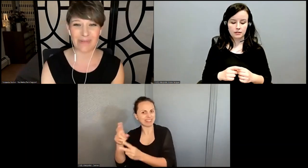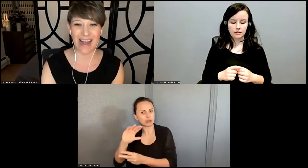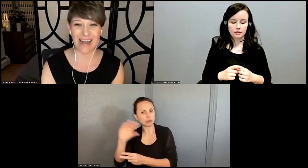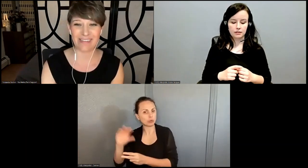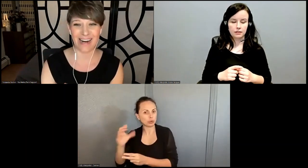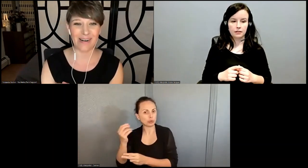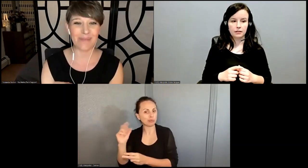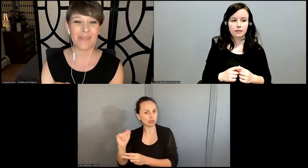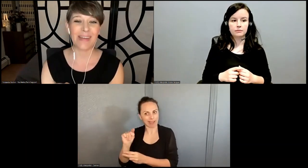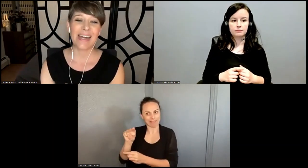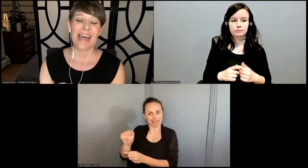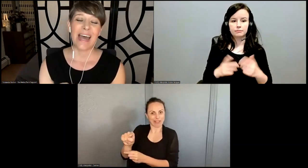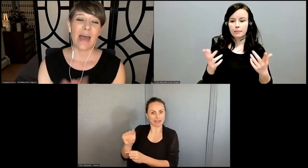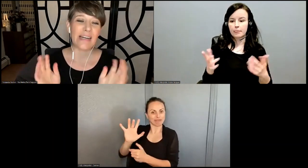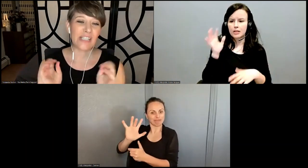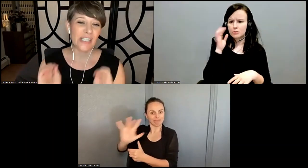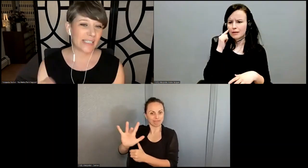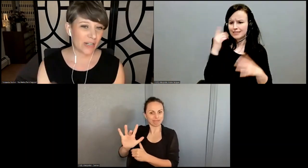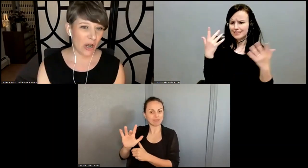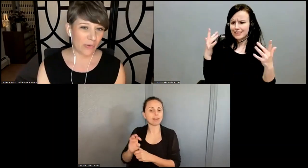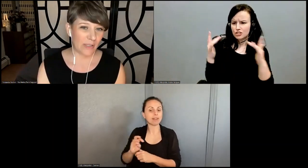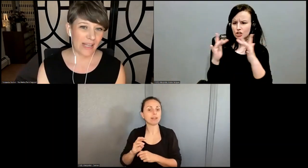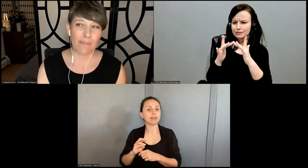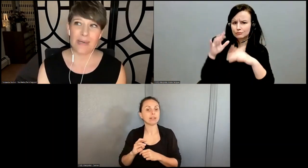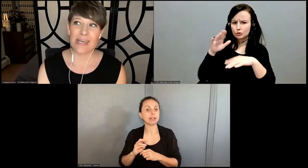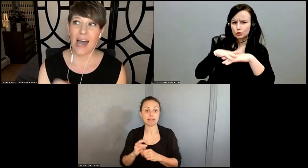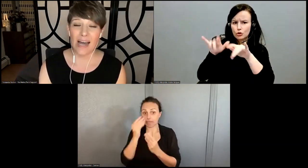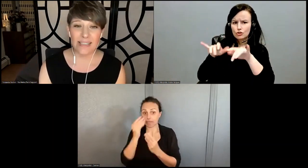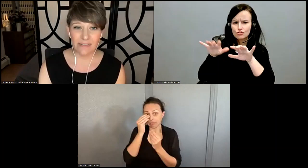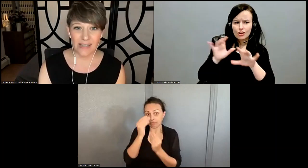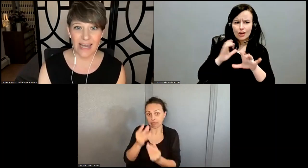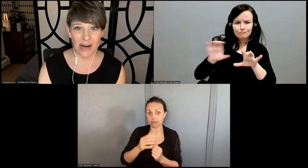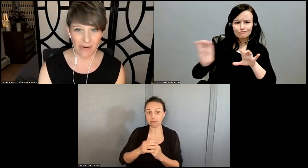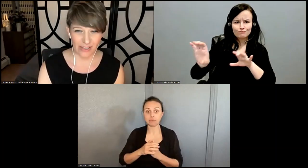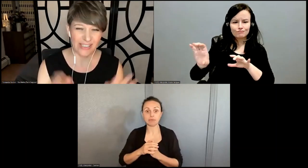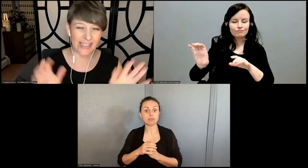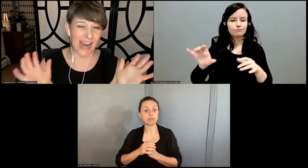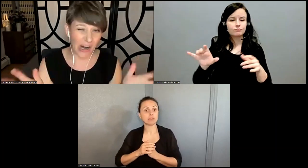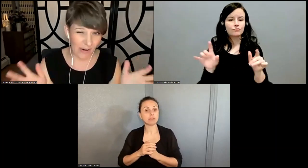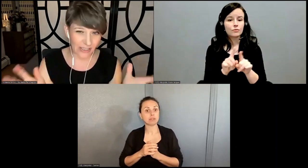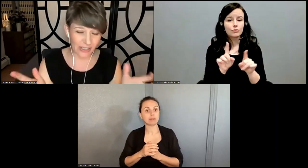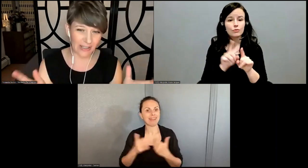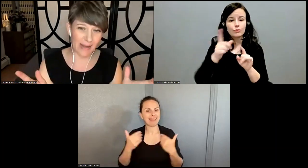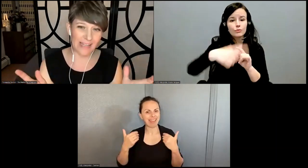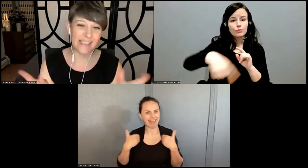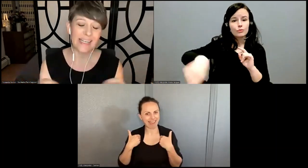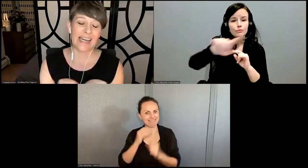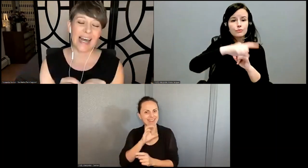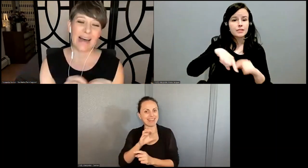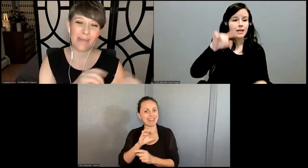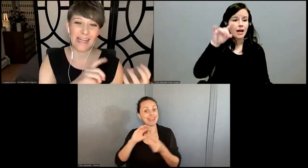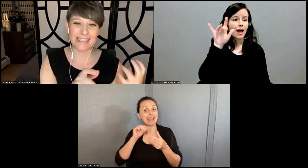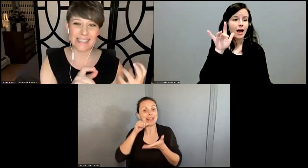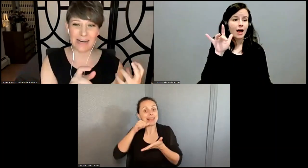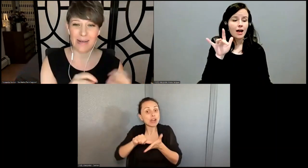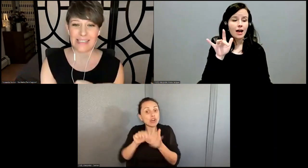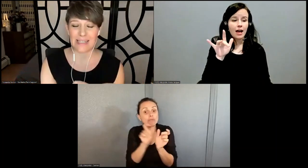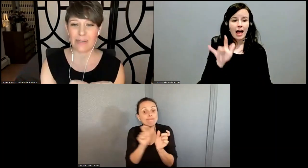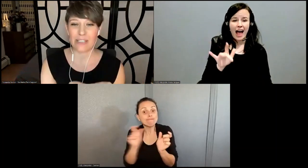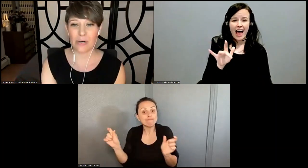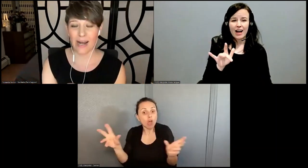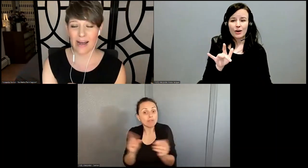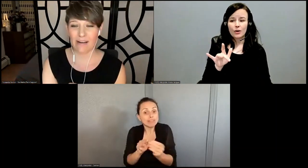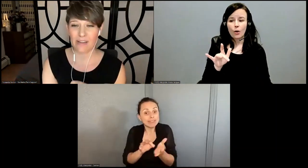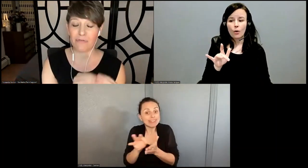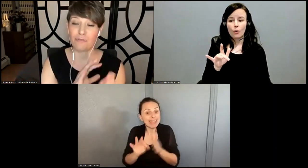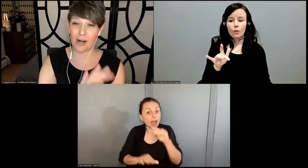already arrived there. And just a note that because of there's a character limit inside Menti,